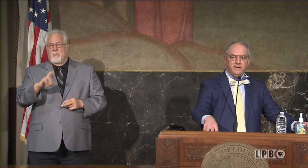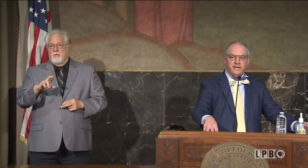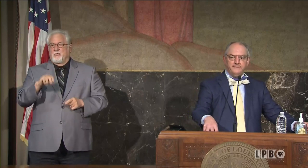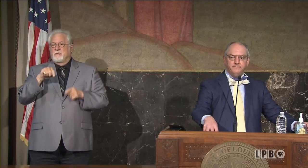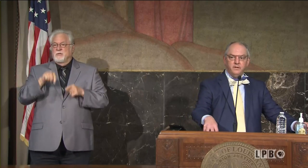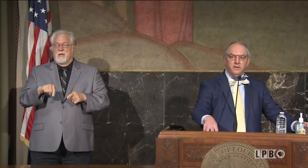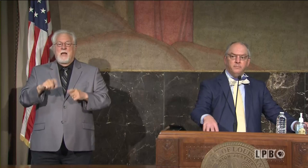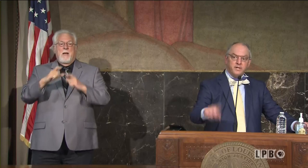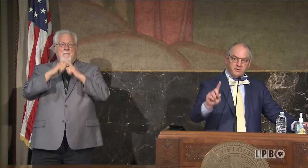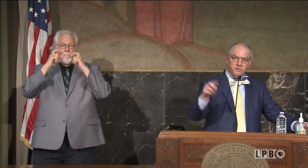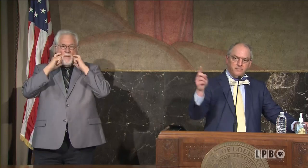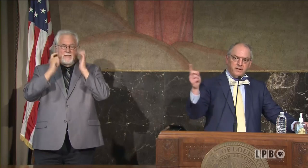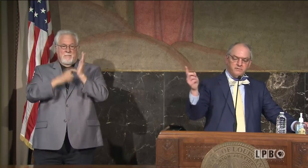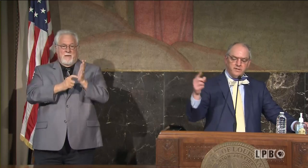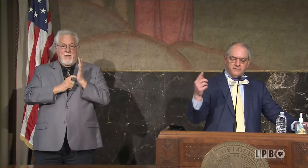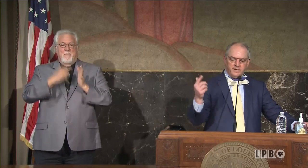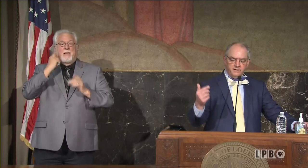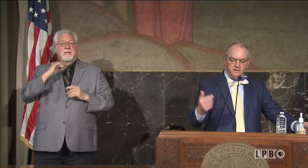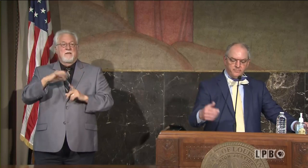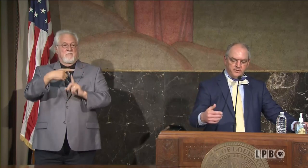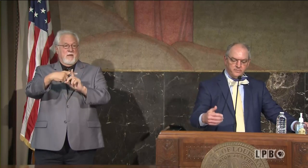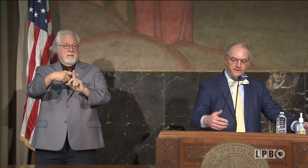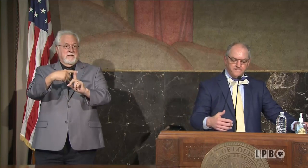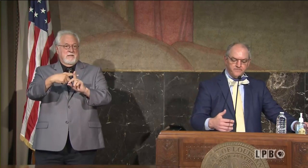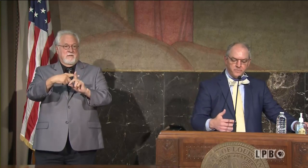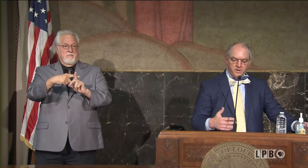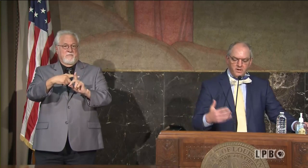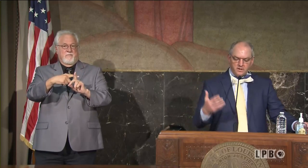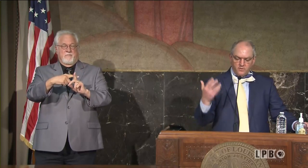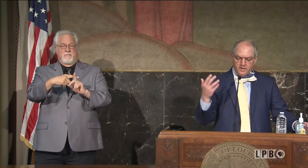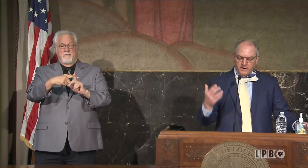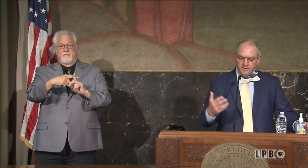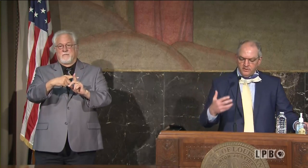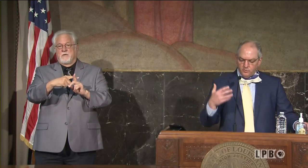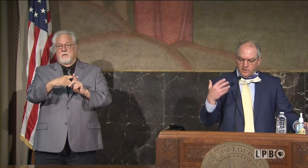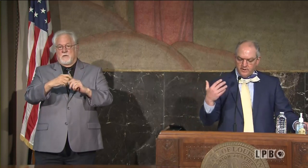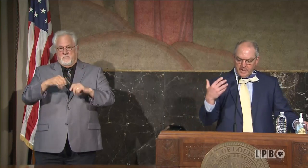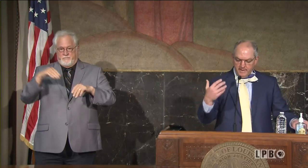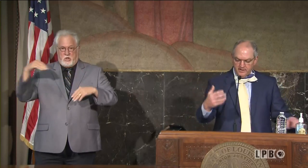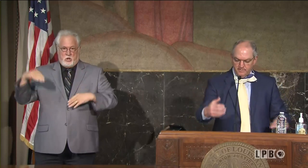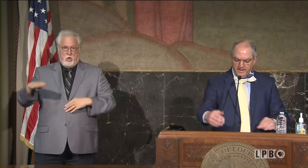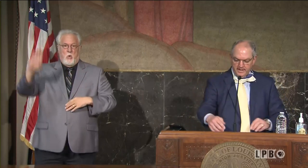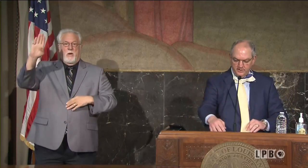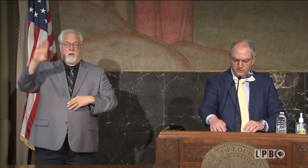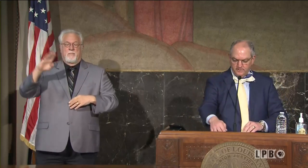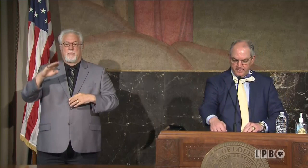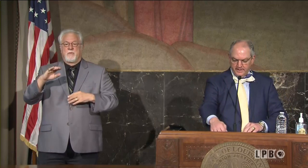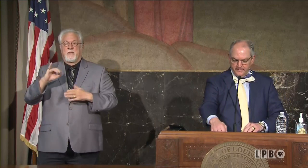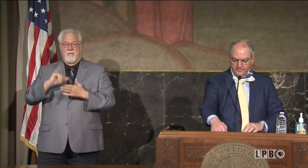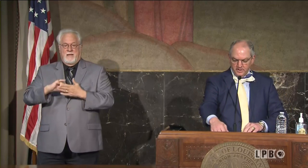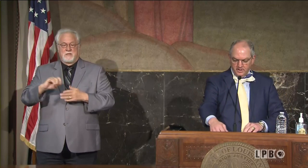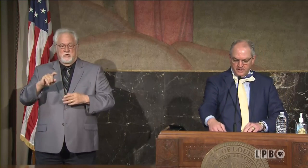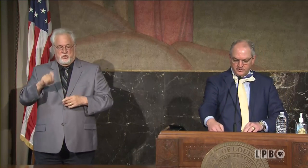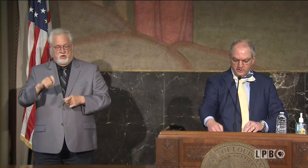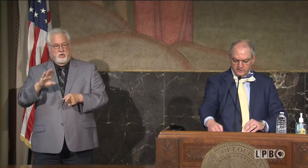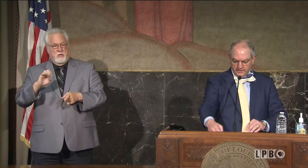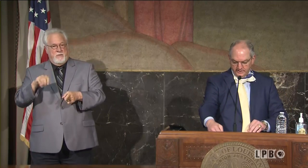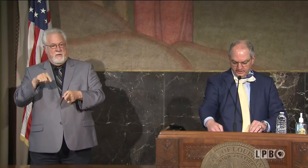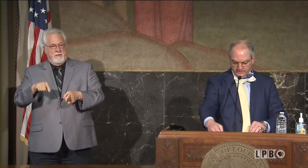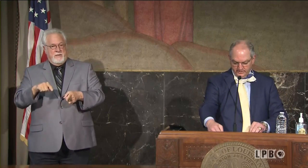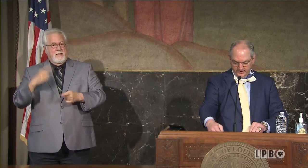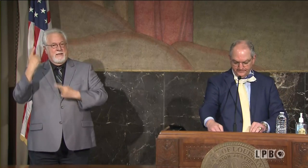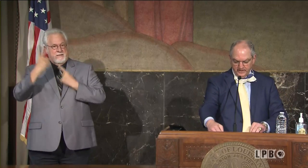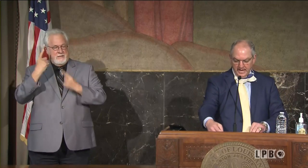mask mandate, because of the positivity principally going up, is where a mask mandate should be